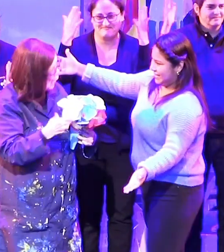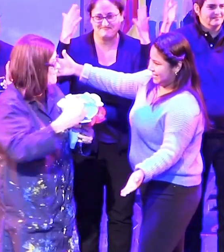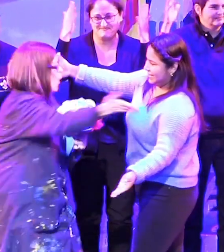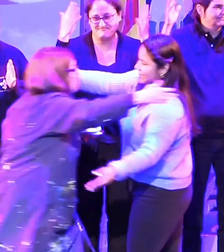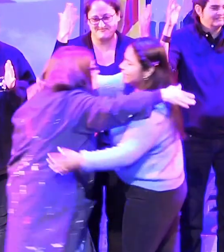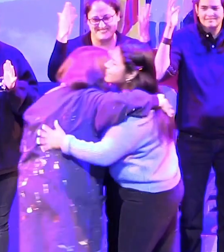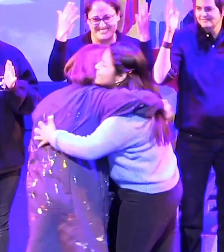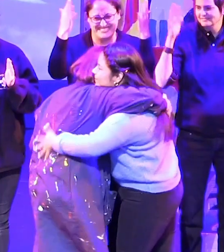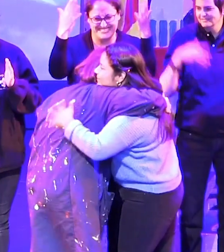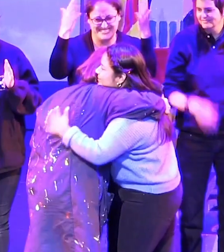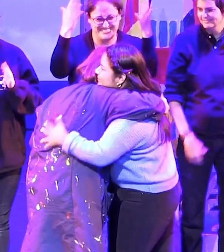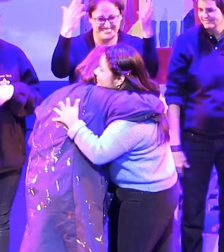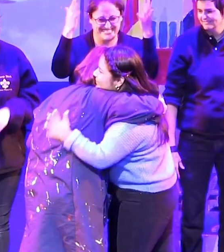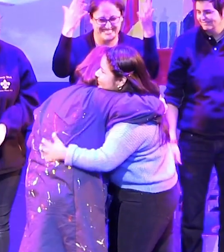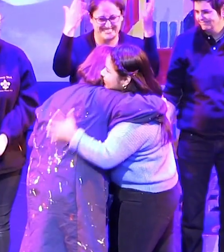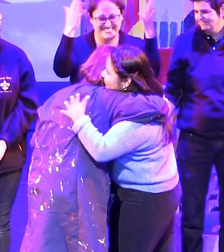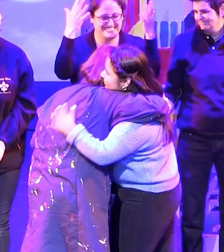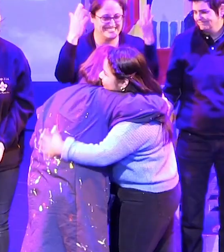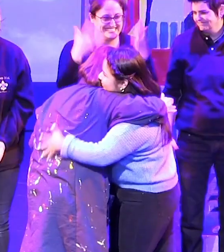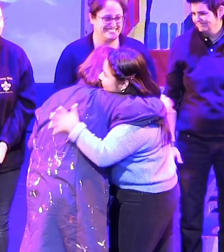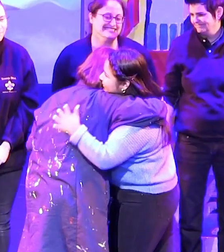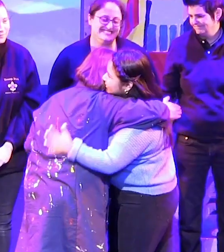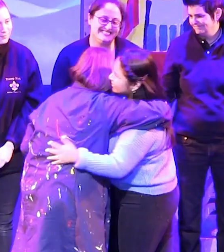us. Thank you, this looks lovely.